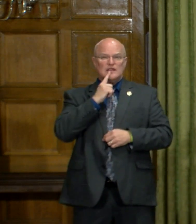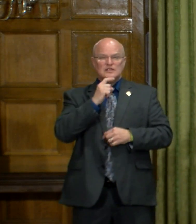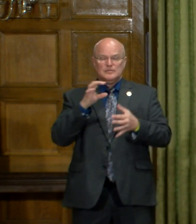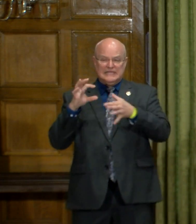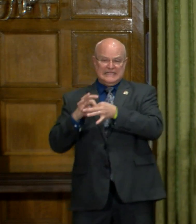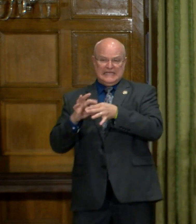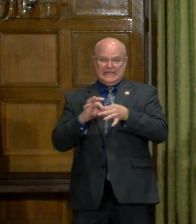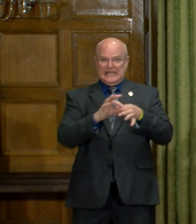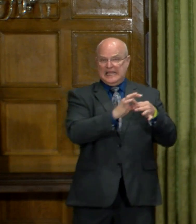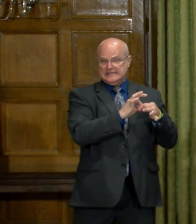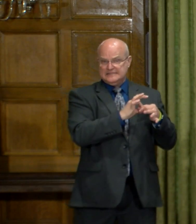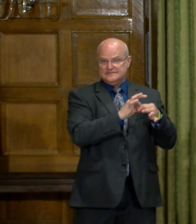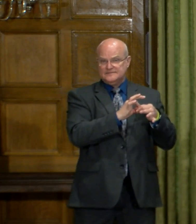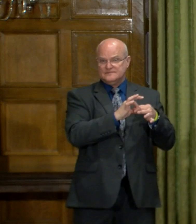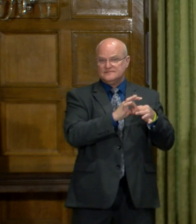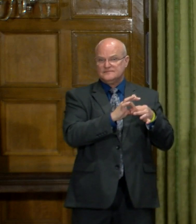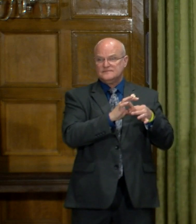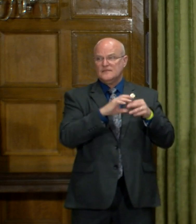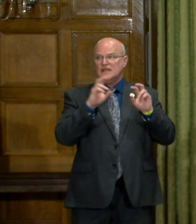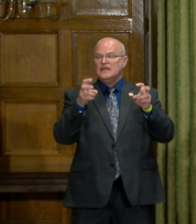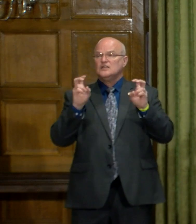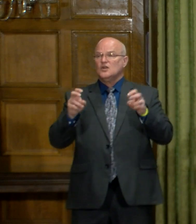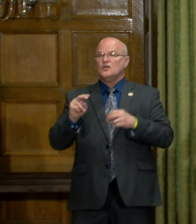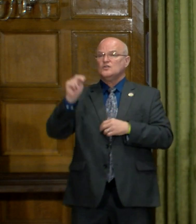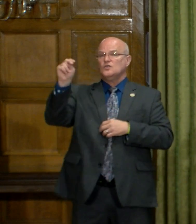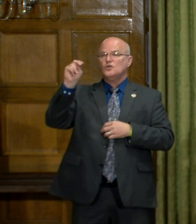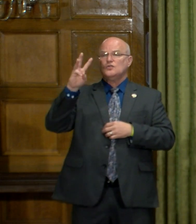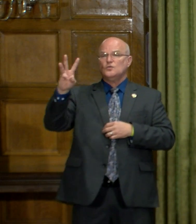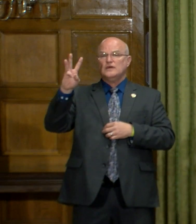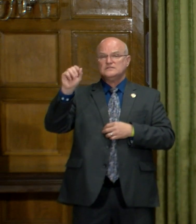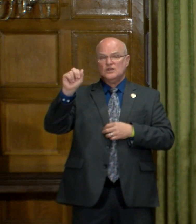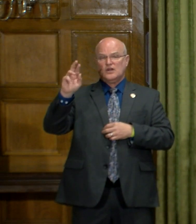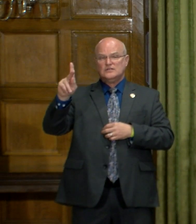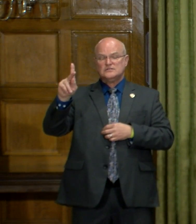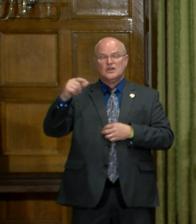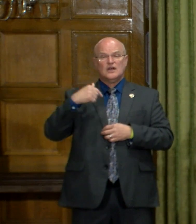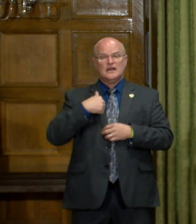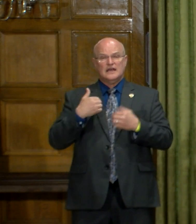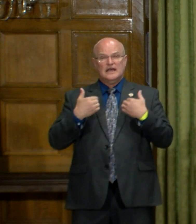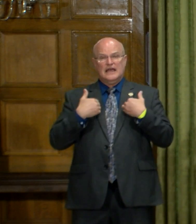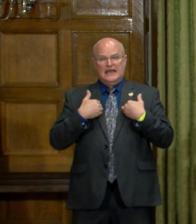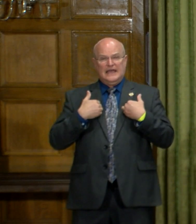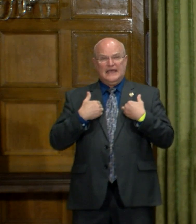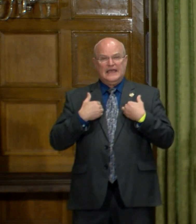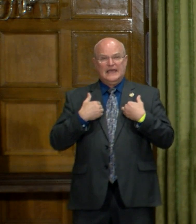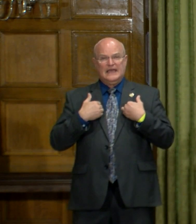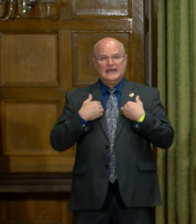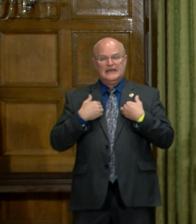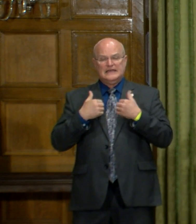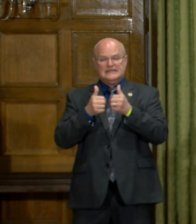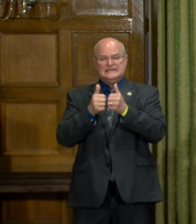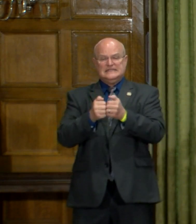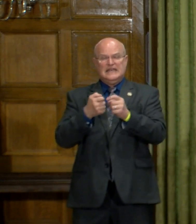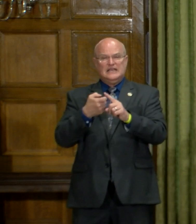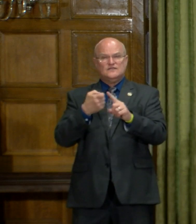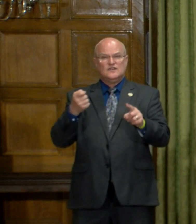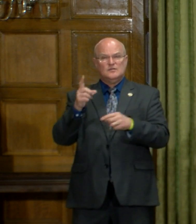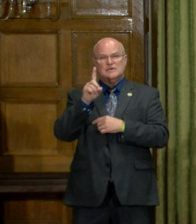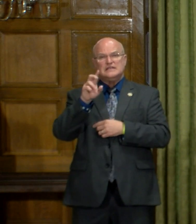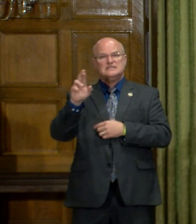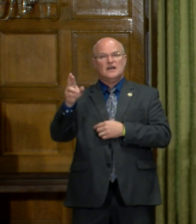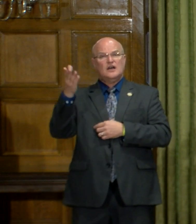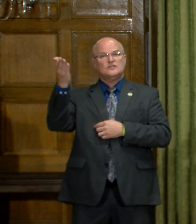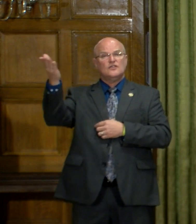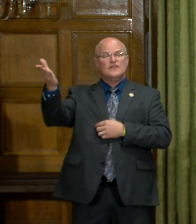bit connected. In terms of Northwest Arkansas, I just had a text from a